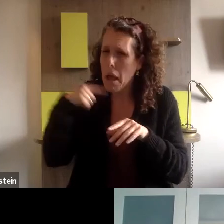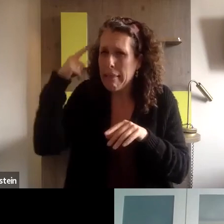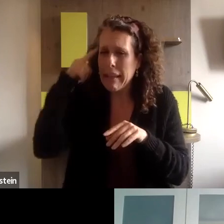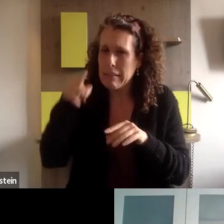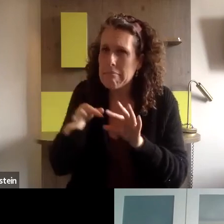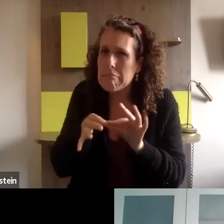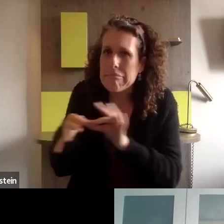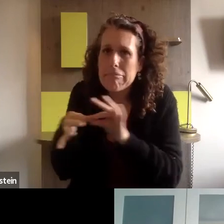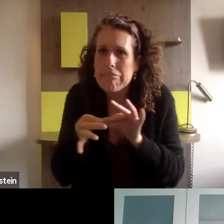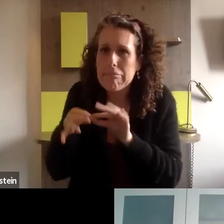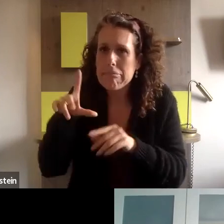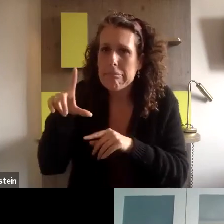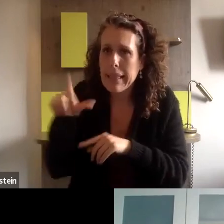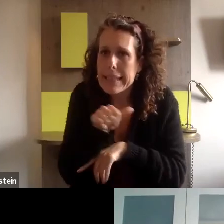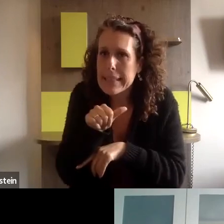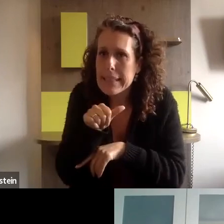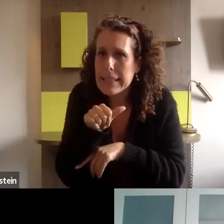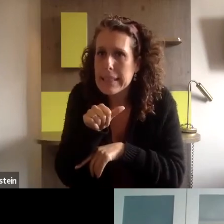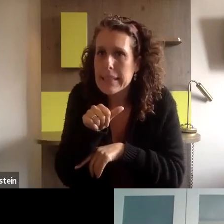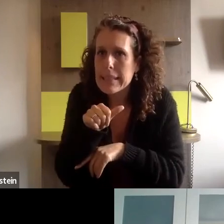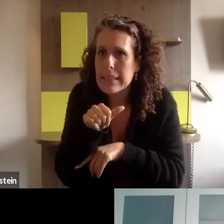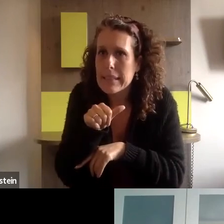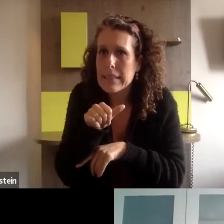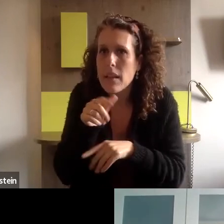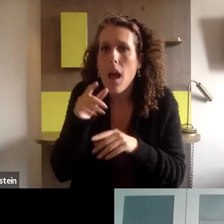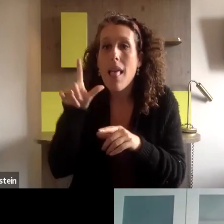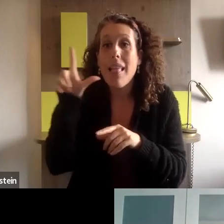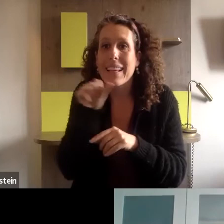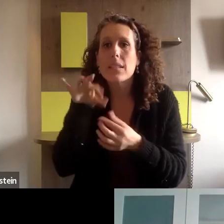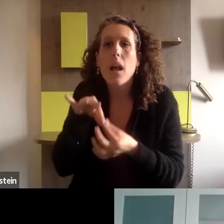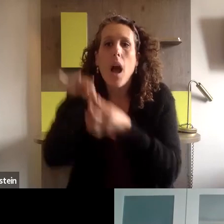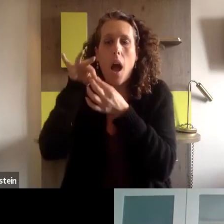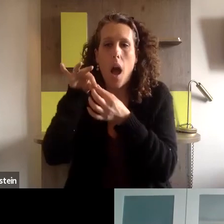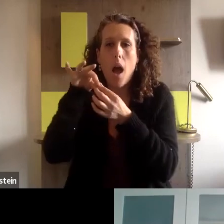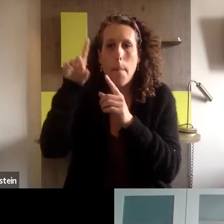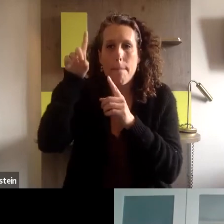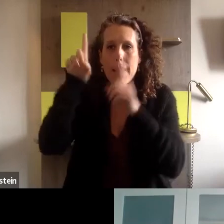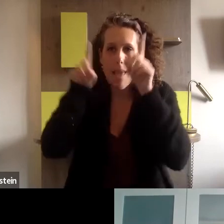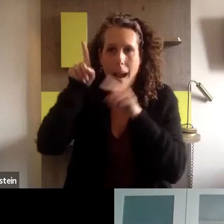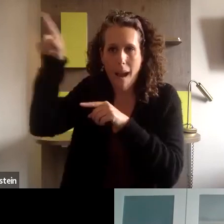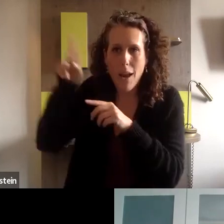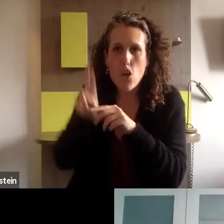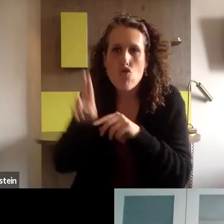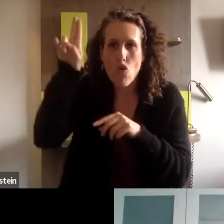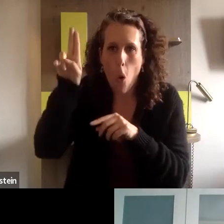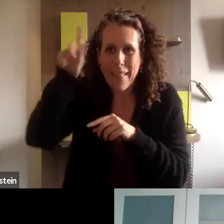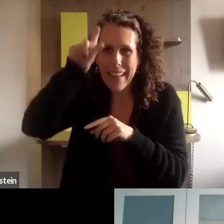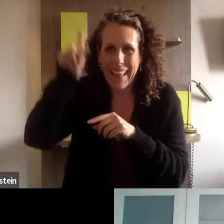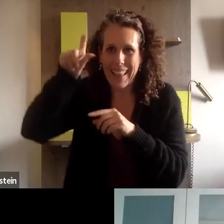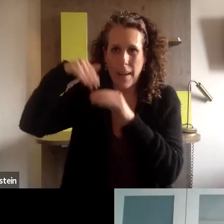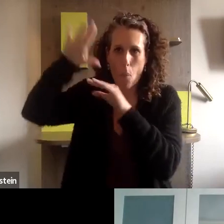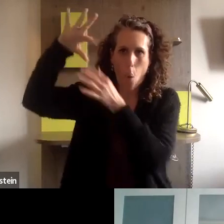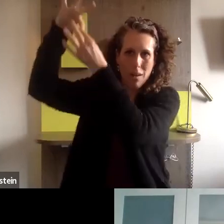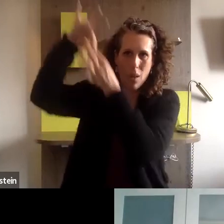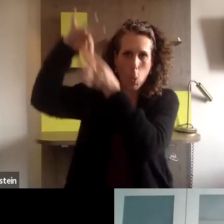to Italian sign language used in northern Italy, like Milano, which isn't that far away, because there are always a lot of connections and